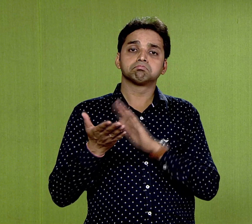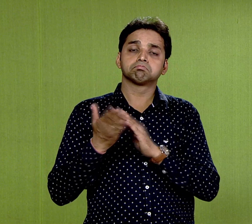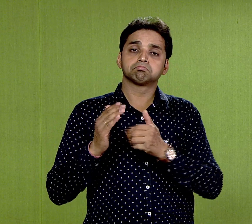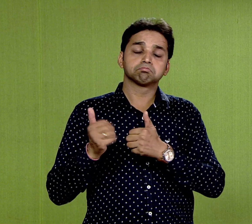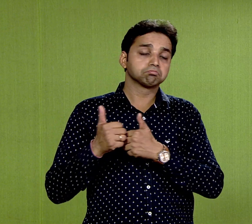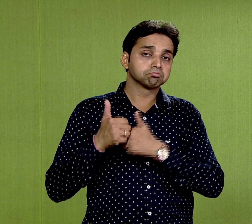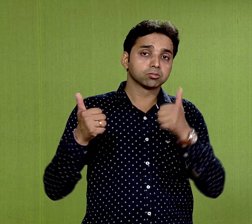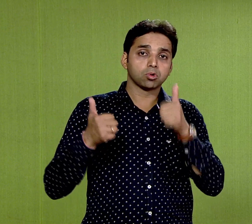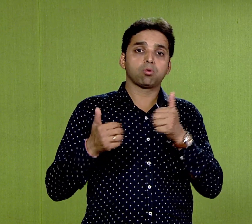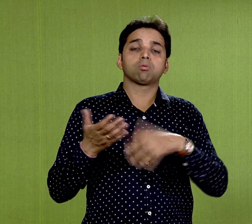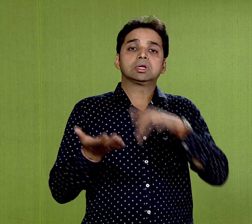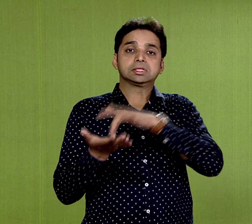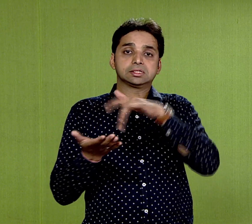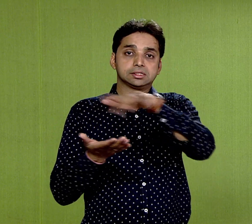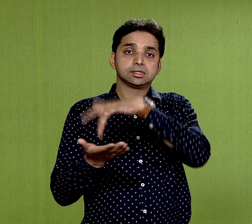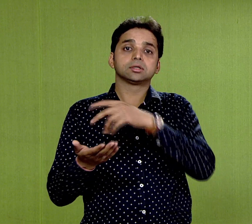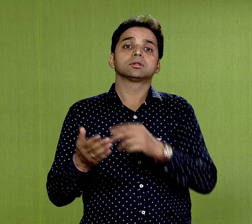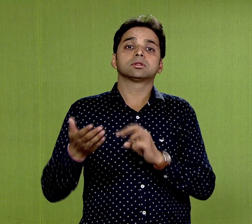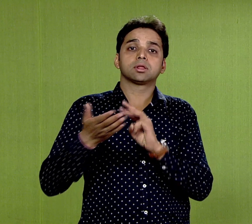of manuscripts